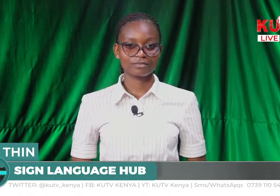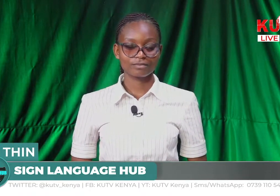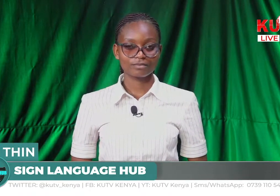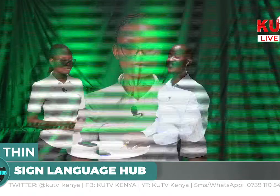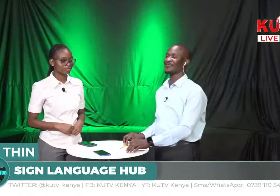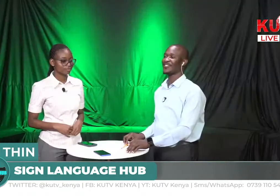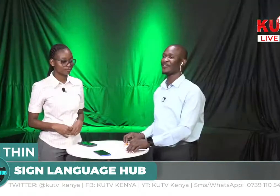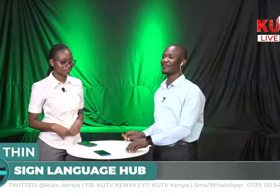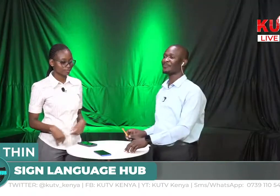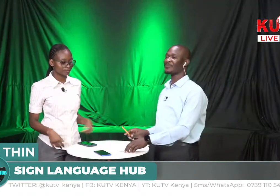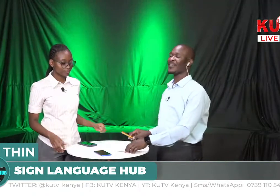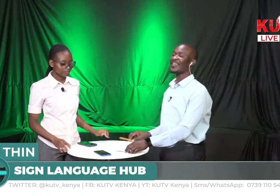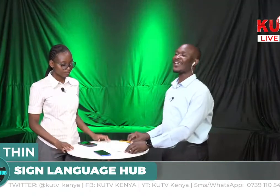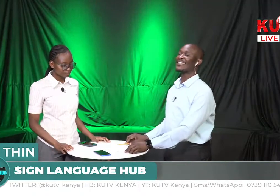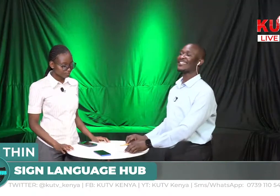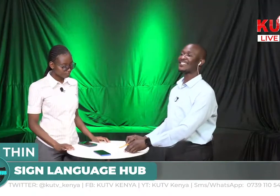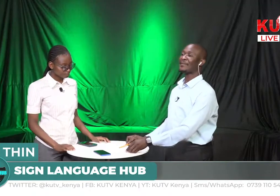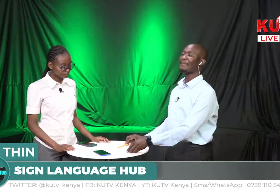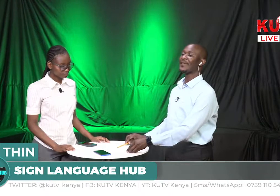let's continue.